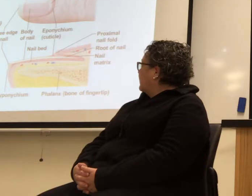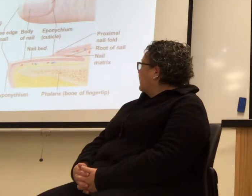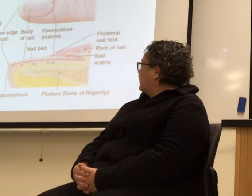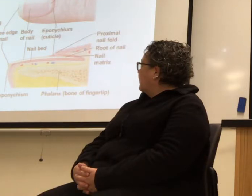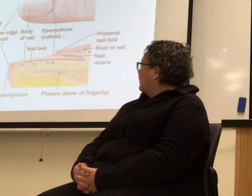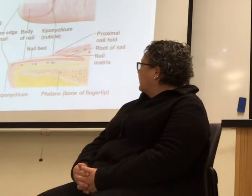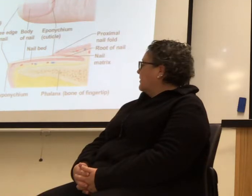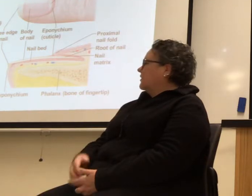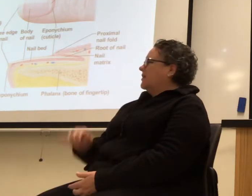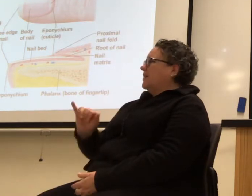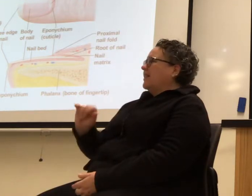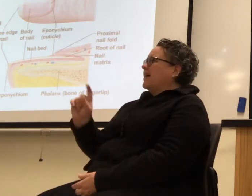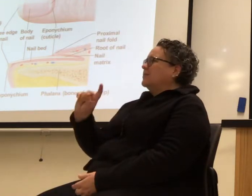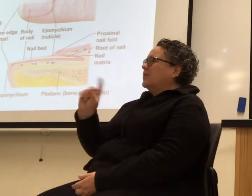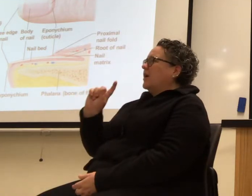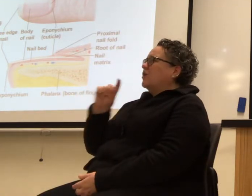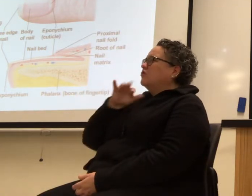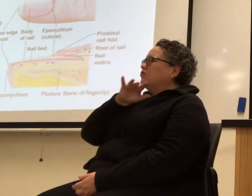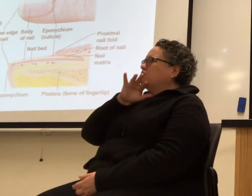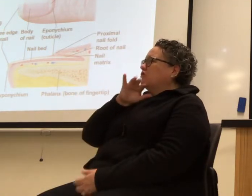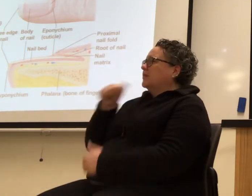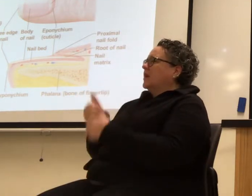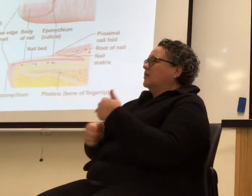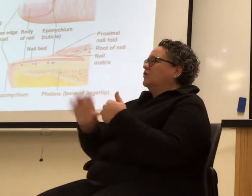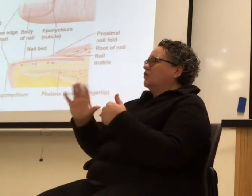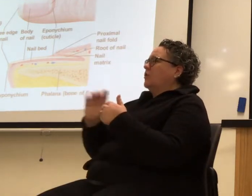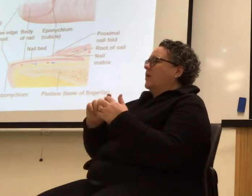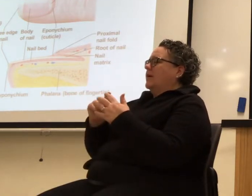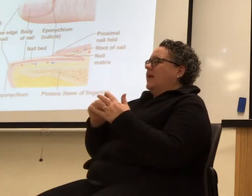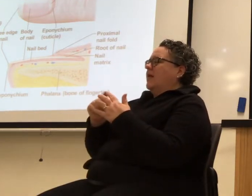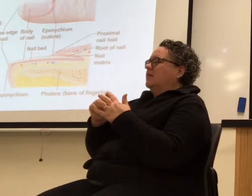This is pretty much where dirt accumulates on your nails.